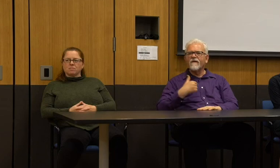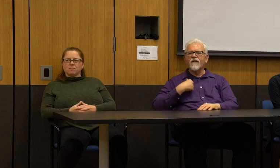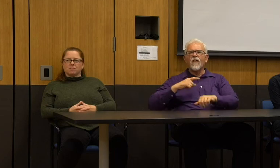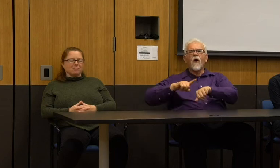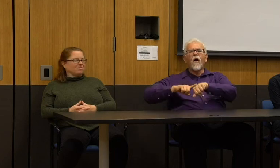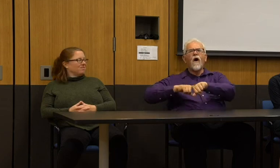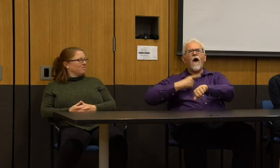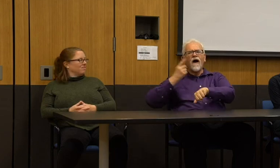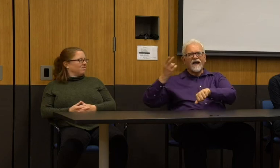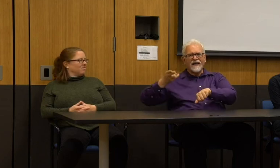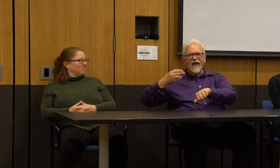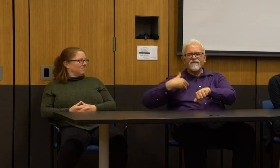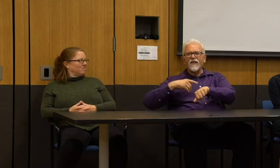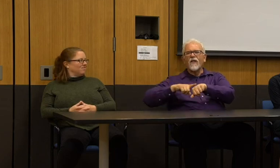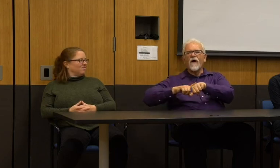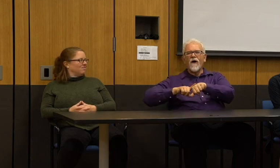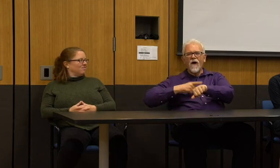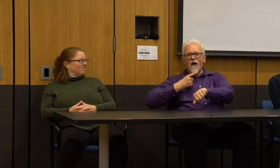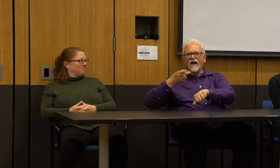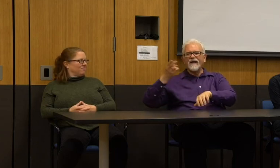I have a long history of that.